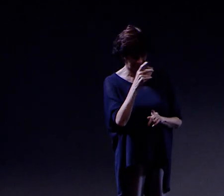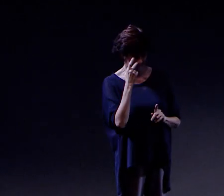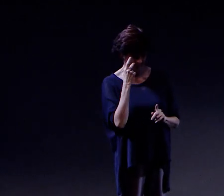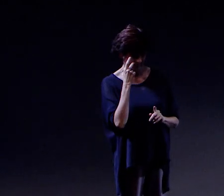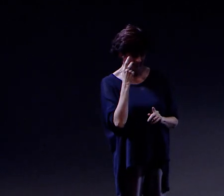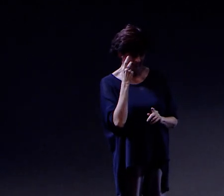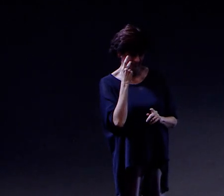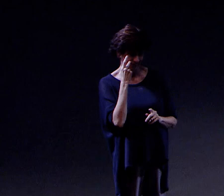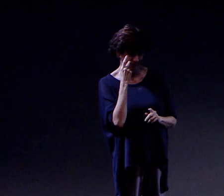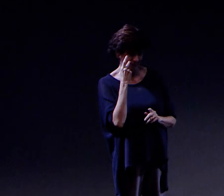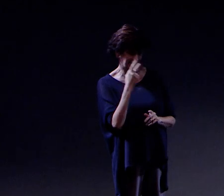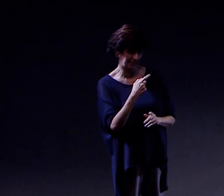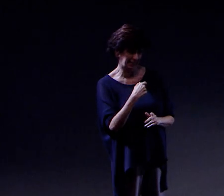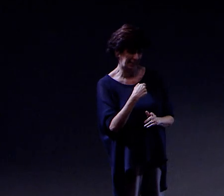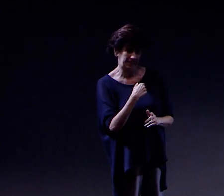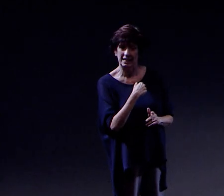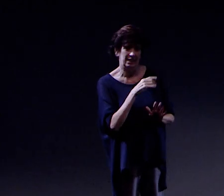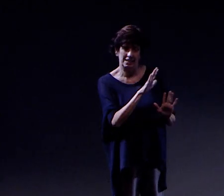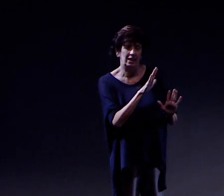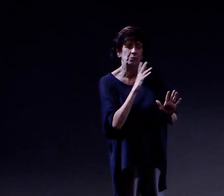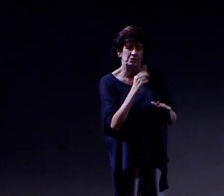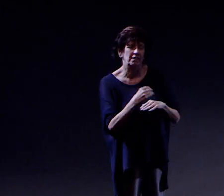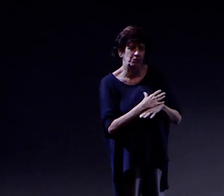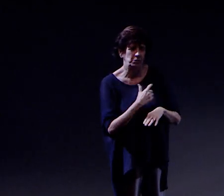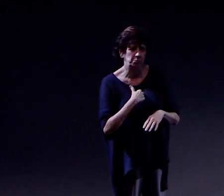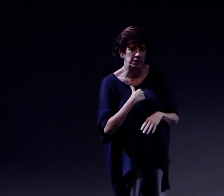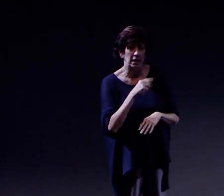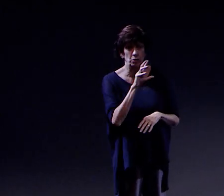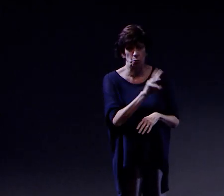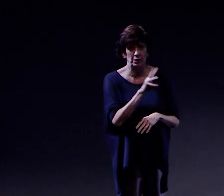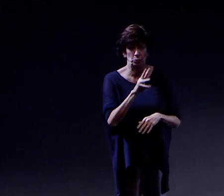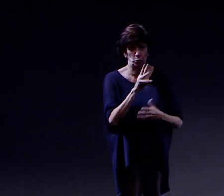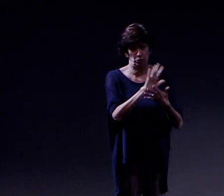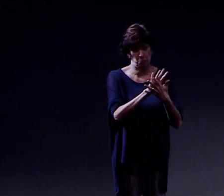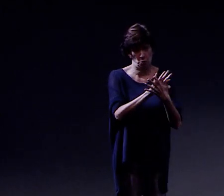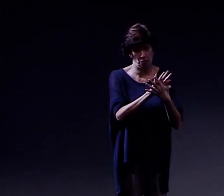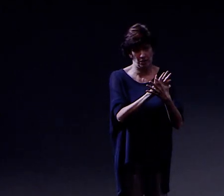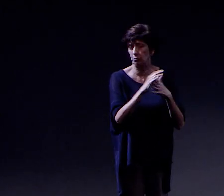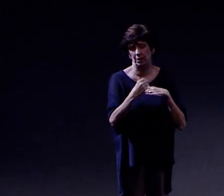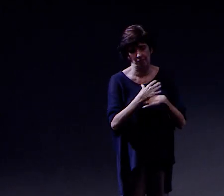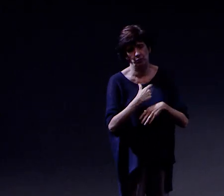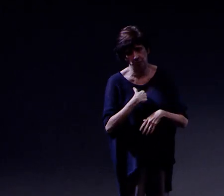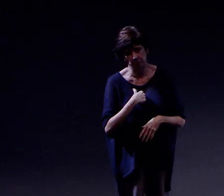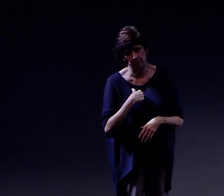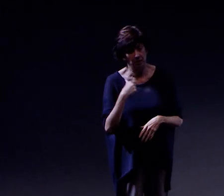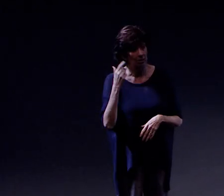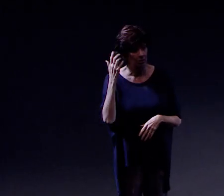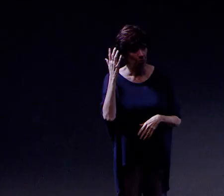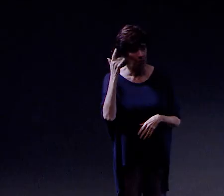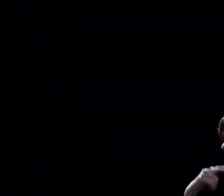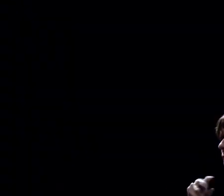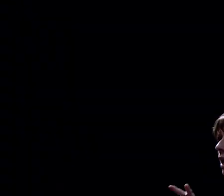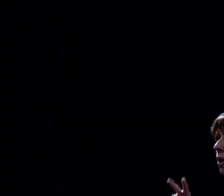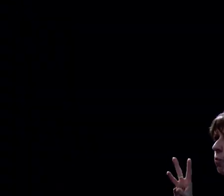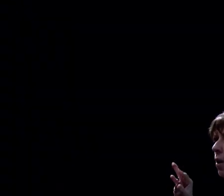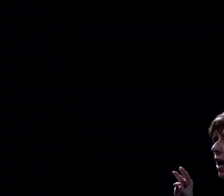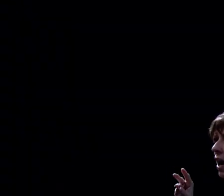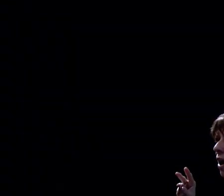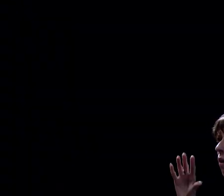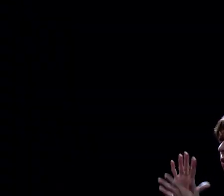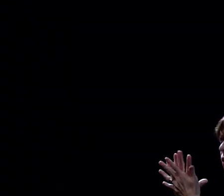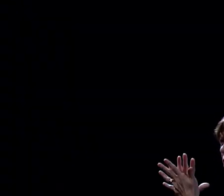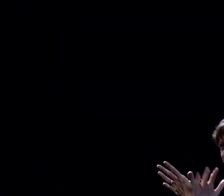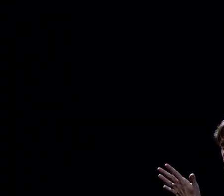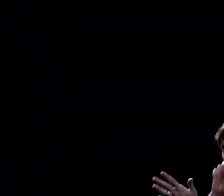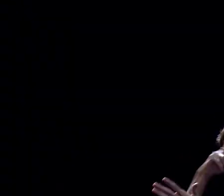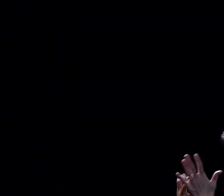that he was a great influence, and the Westworld movie was a great influence because I'm like, wow, it's on screen. This is the world